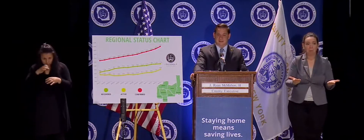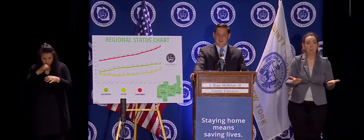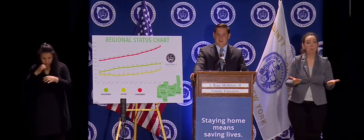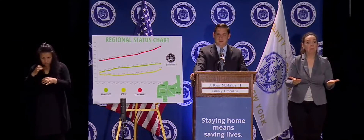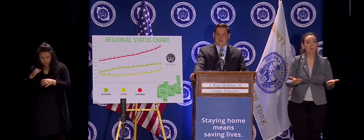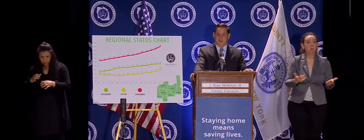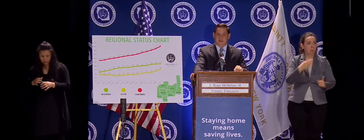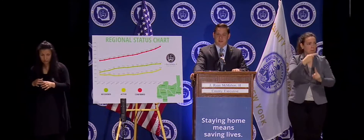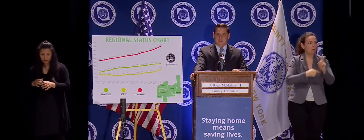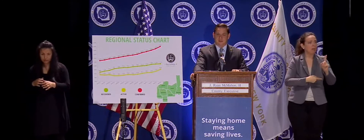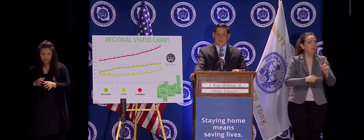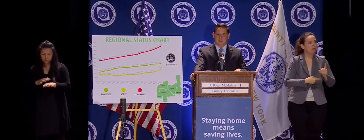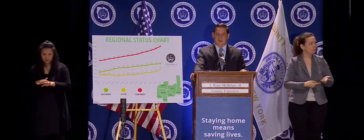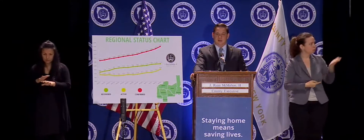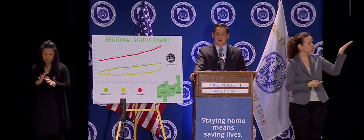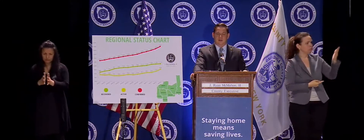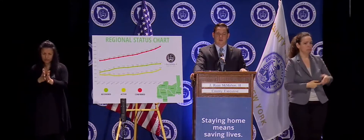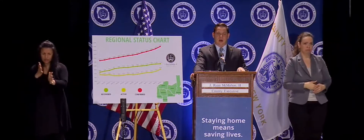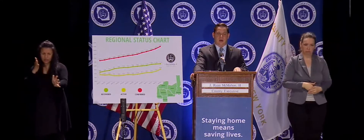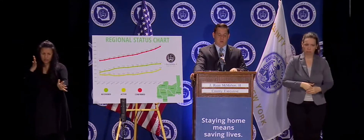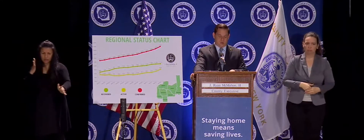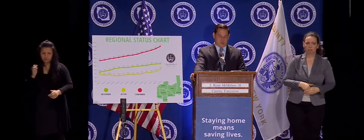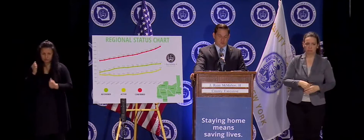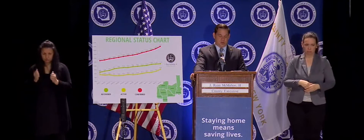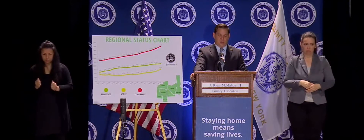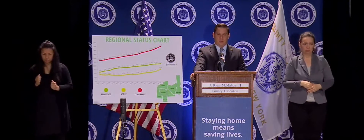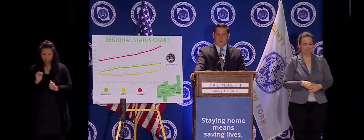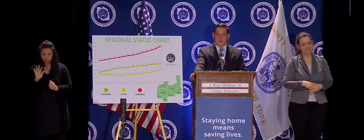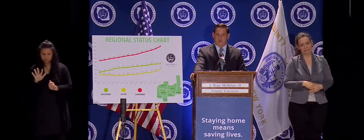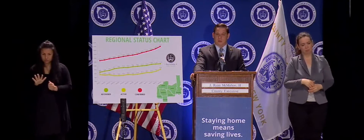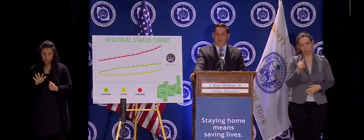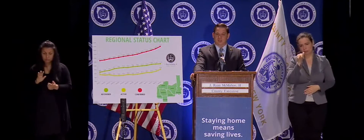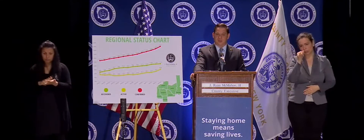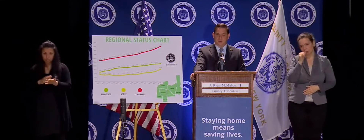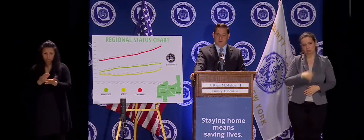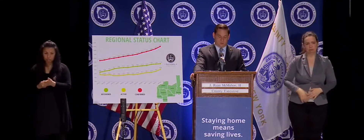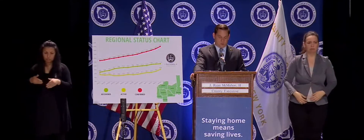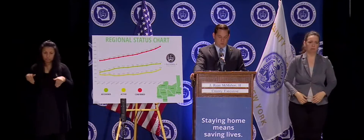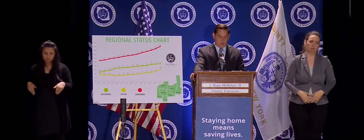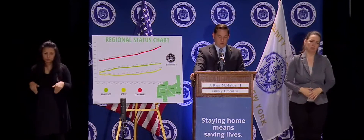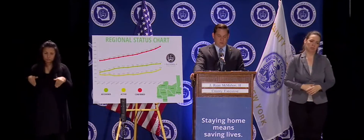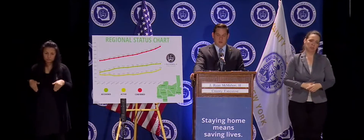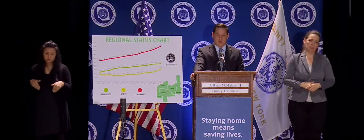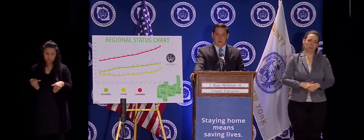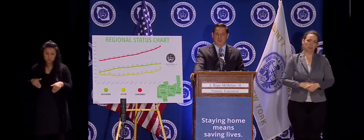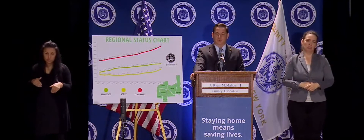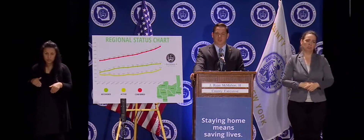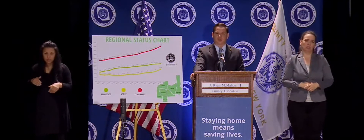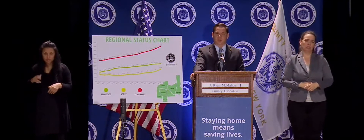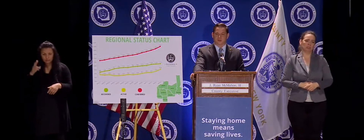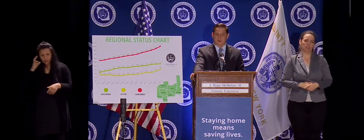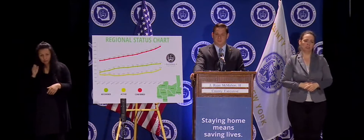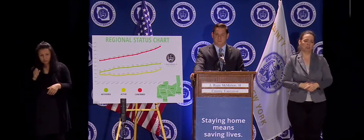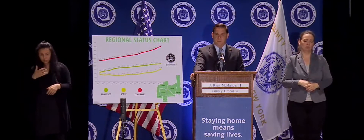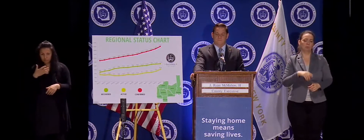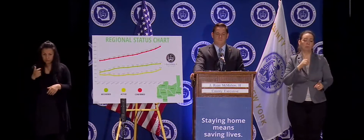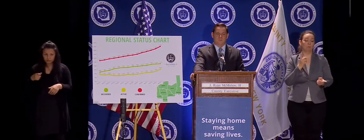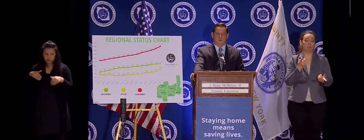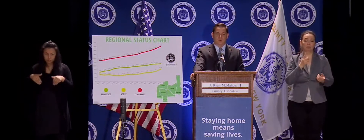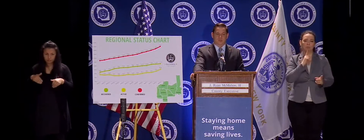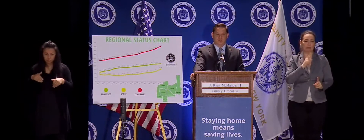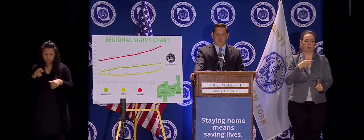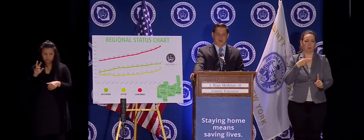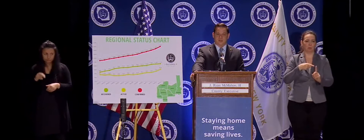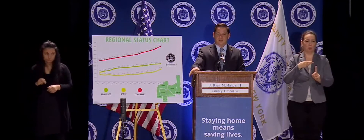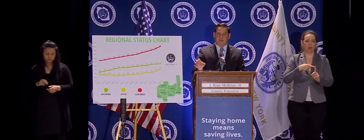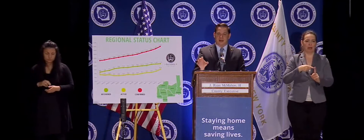tests to meet this. How the trigger, the question we're really talking about is what triggers it.